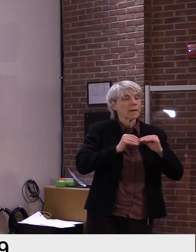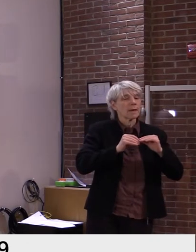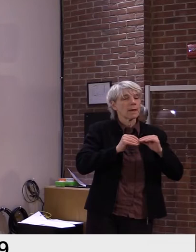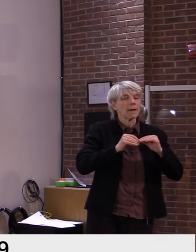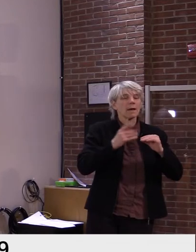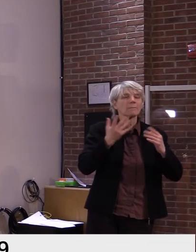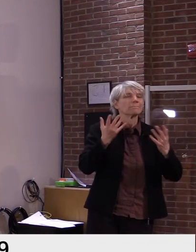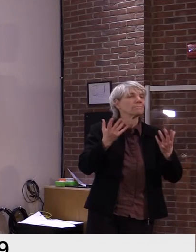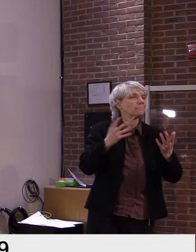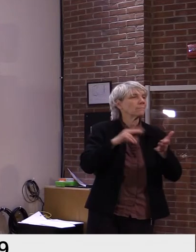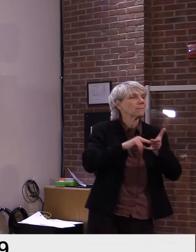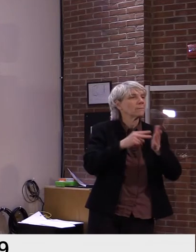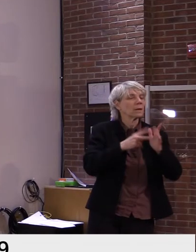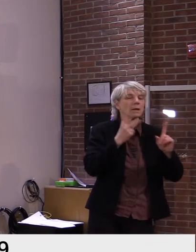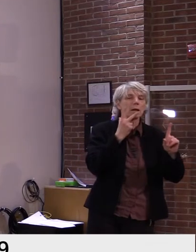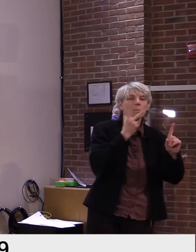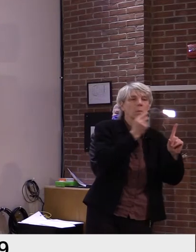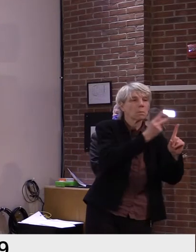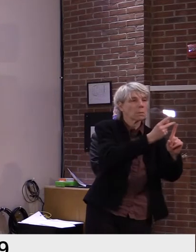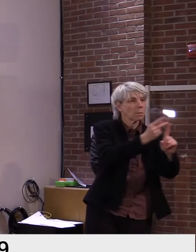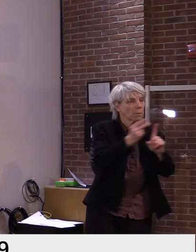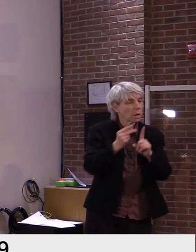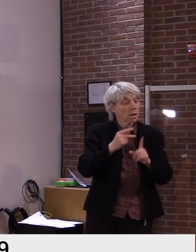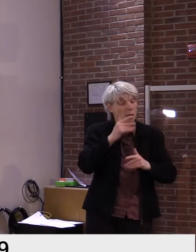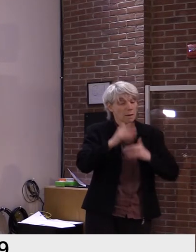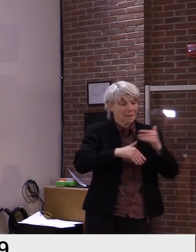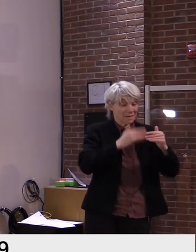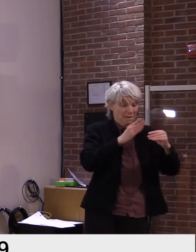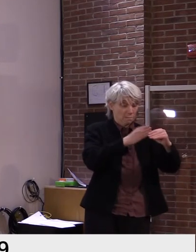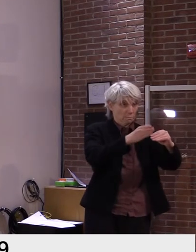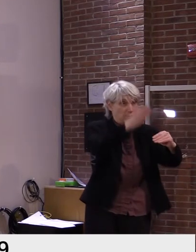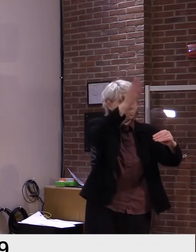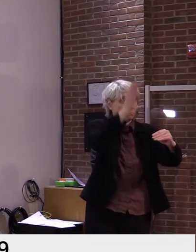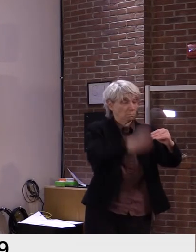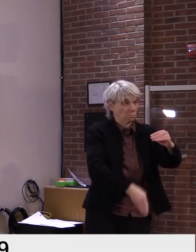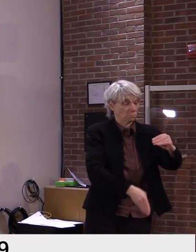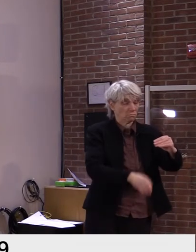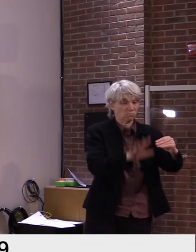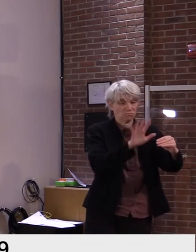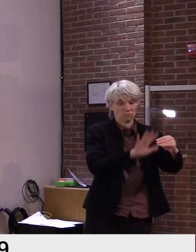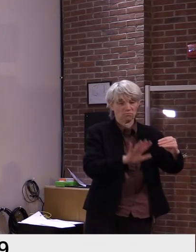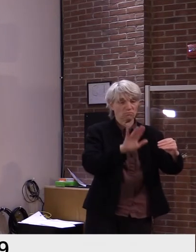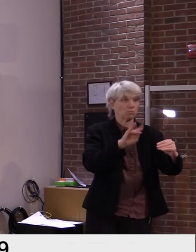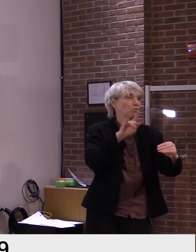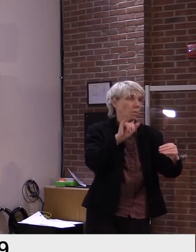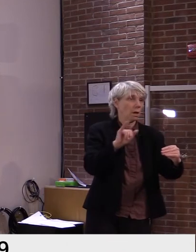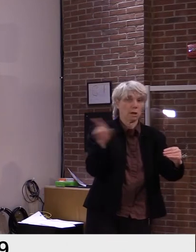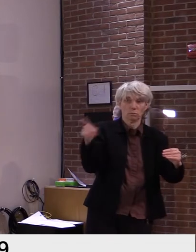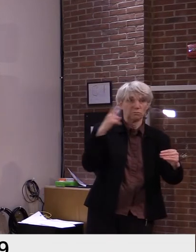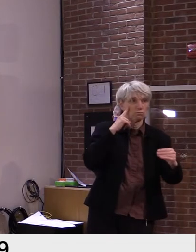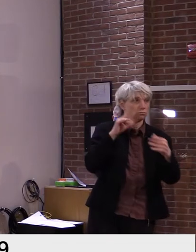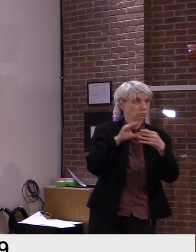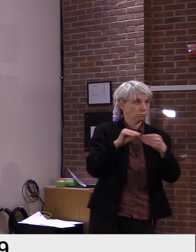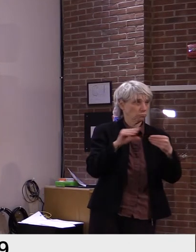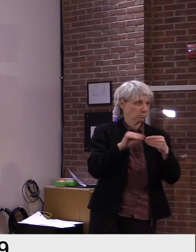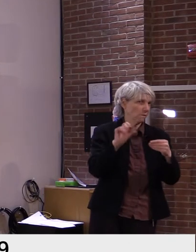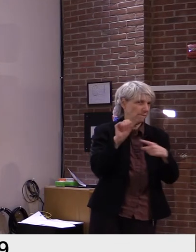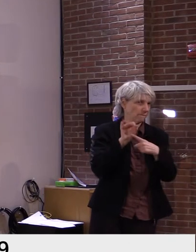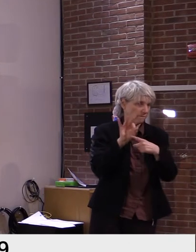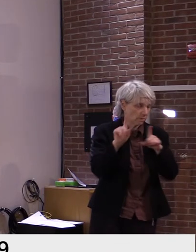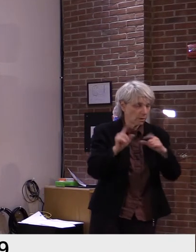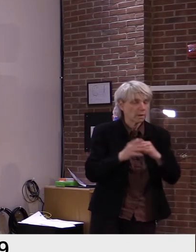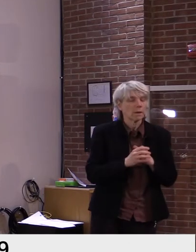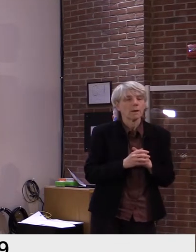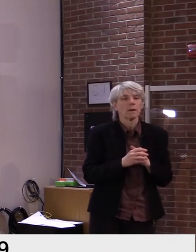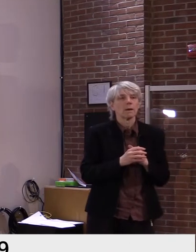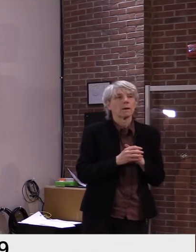the rollout of the vaccine is complete by sometime in July, do you have any